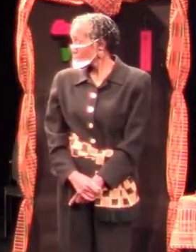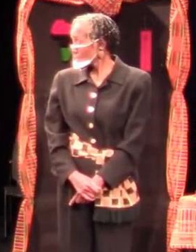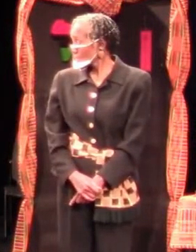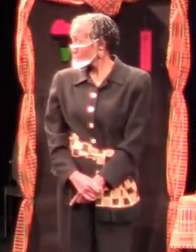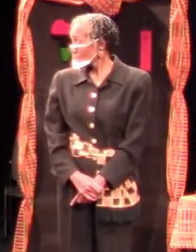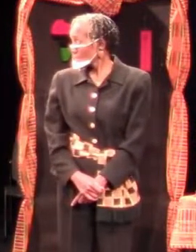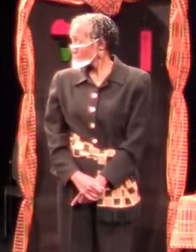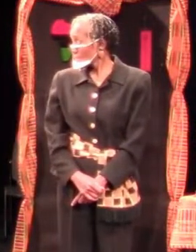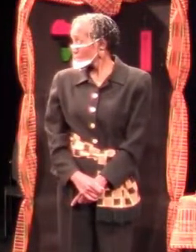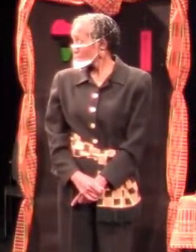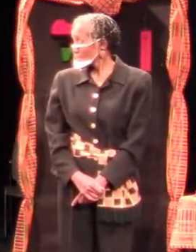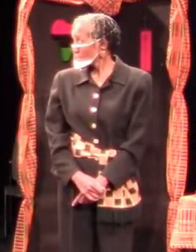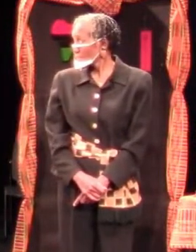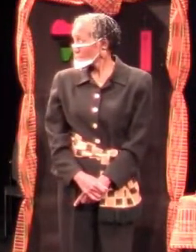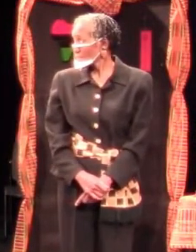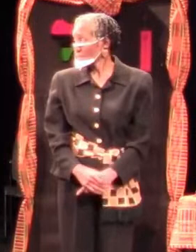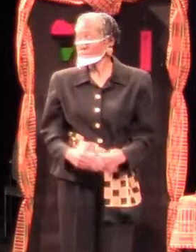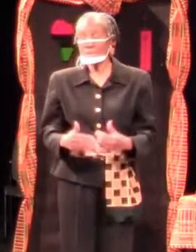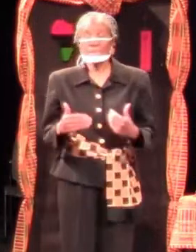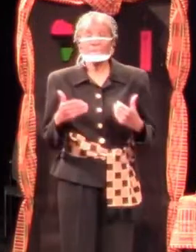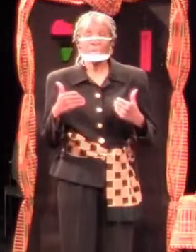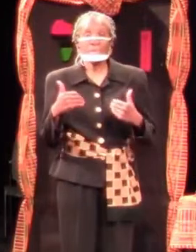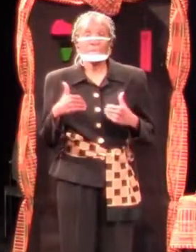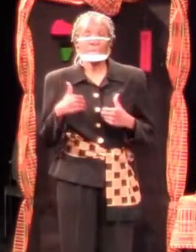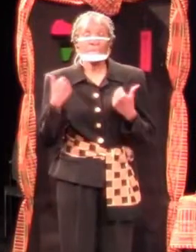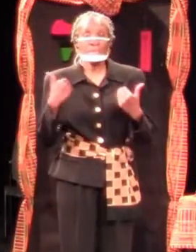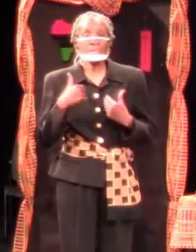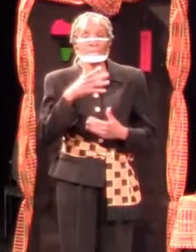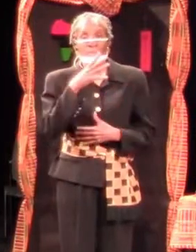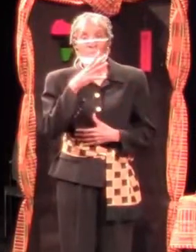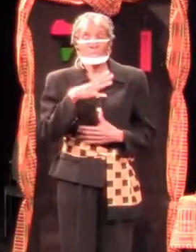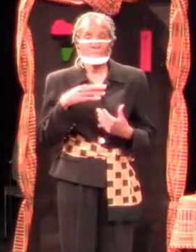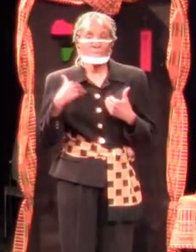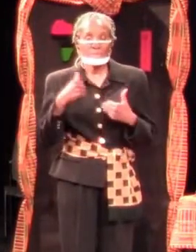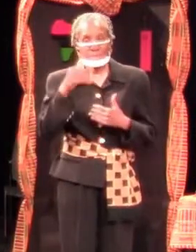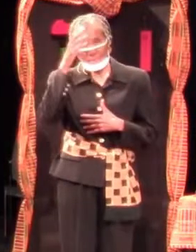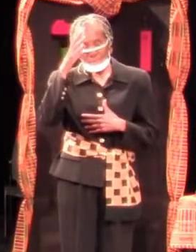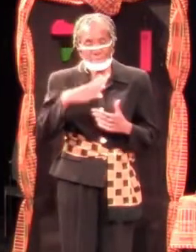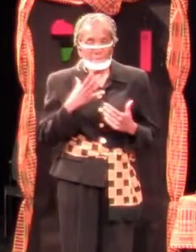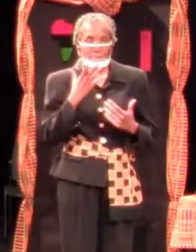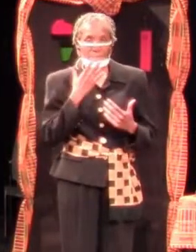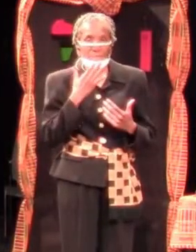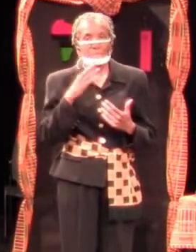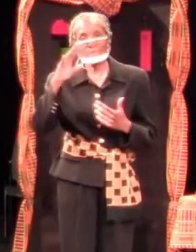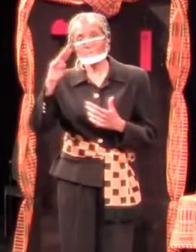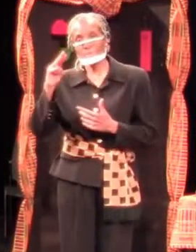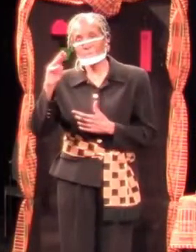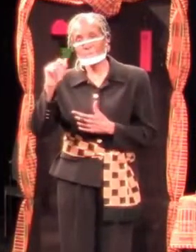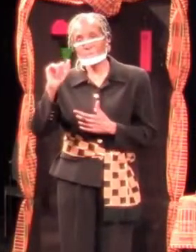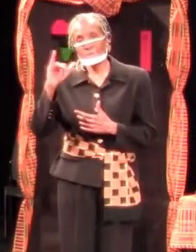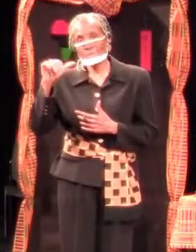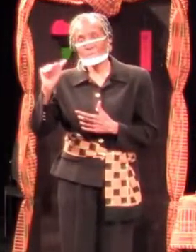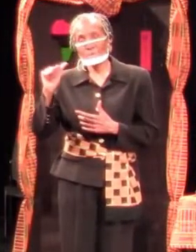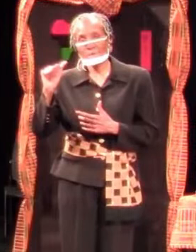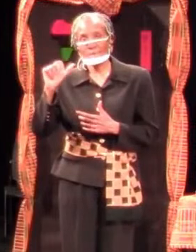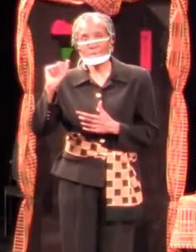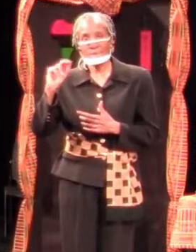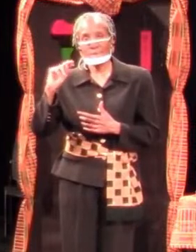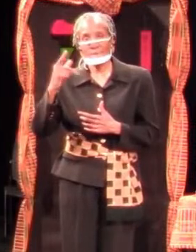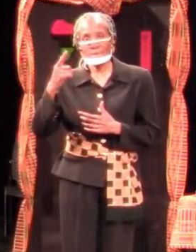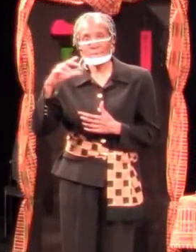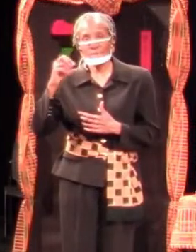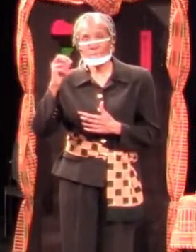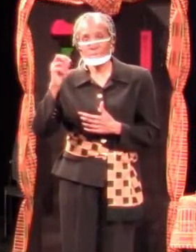Young women, young men of color, come up from the gloom of national